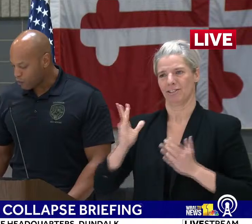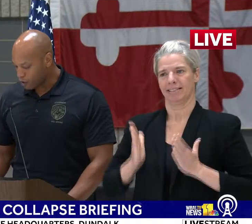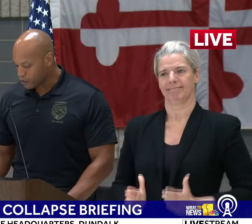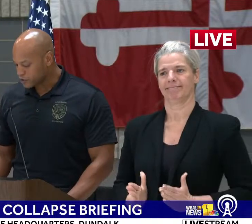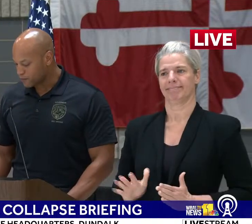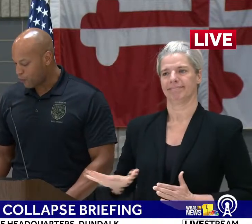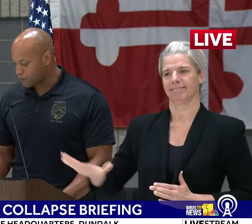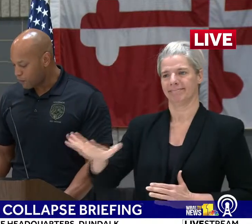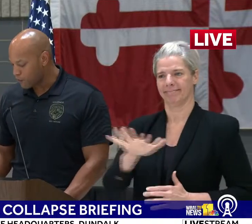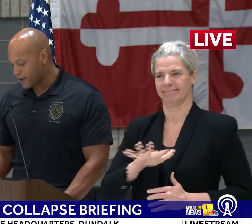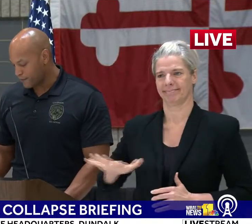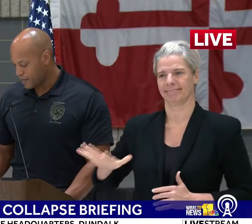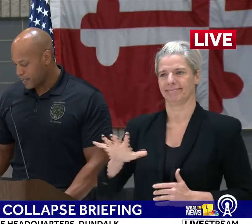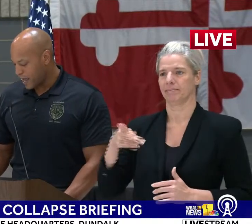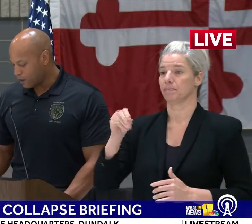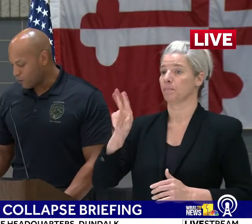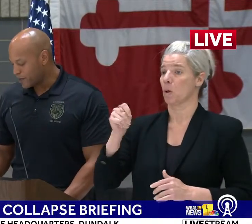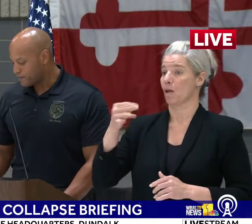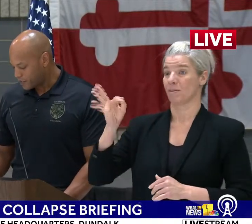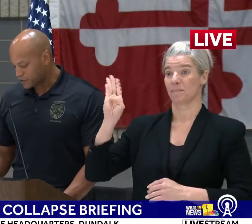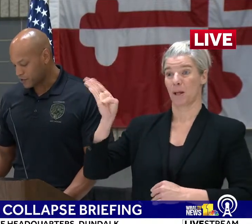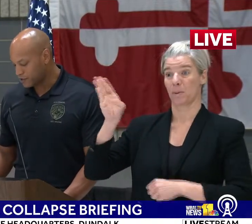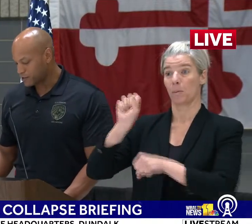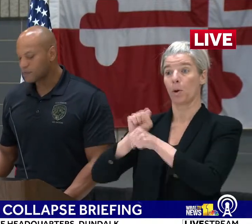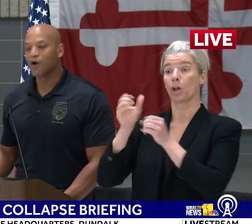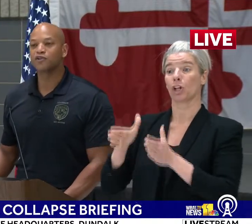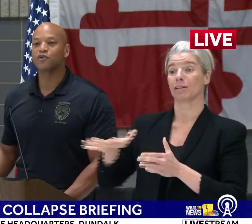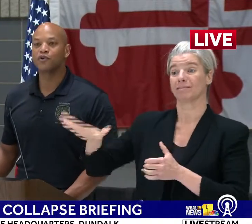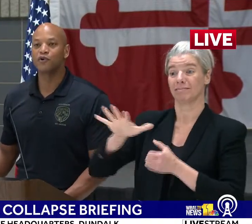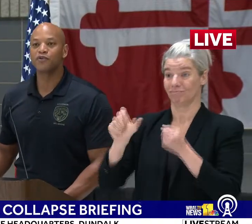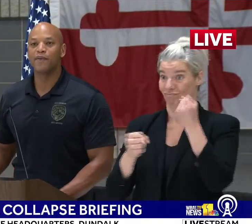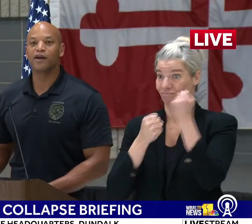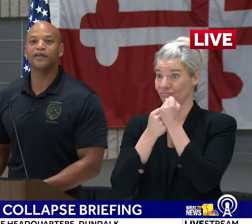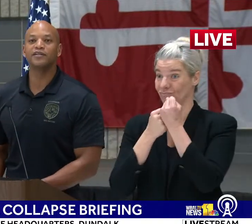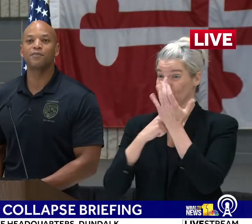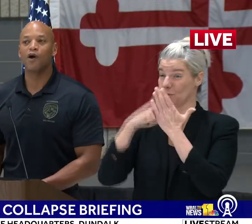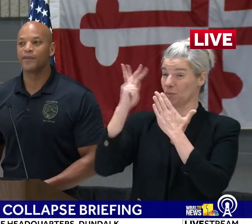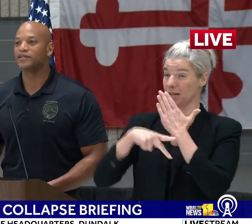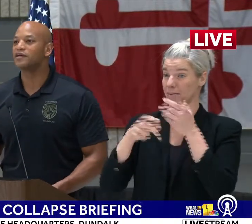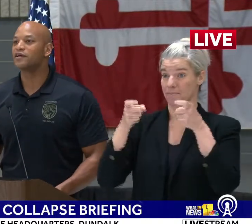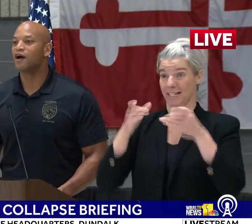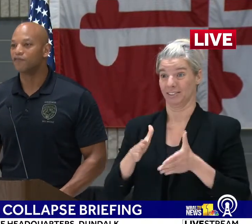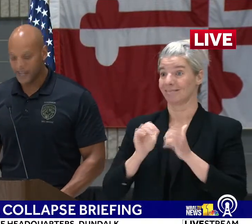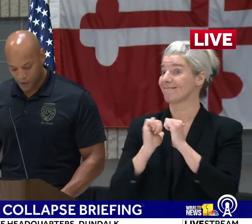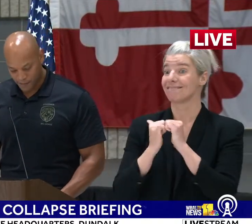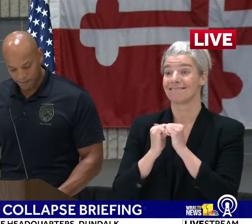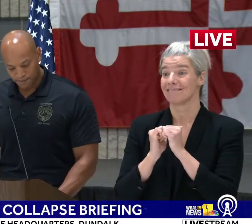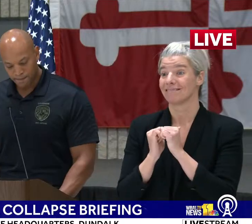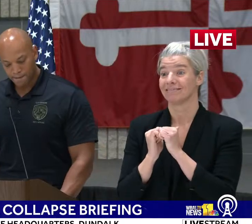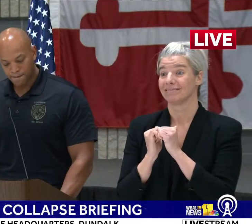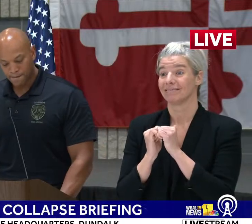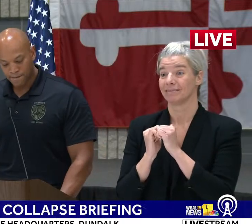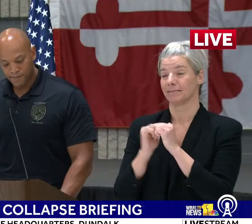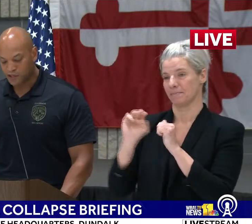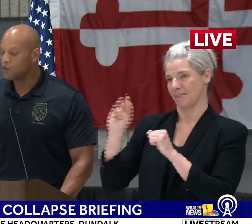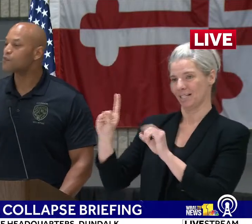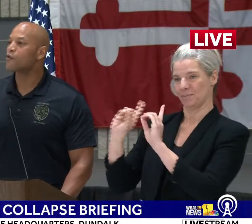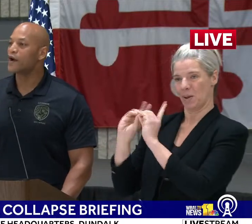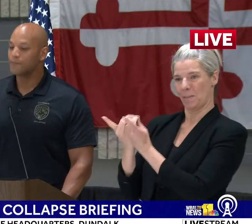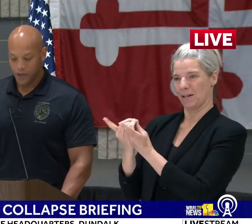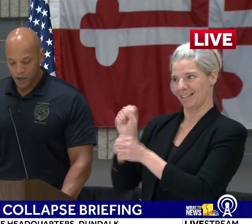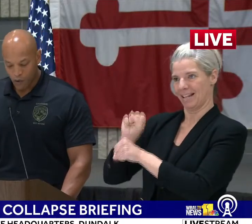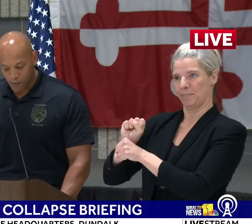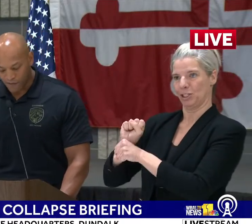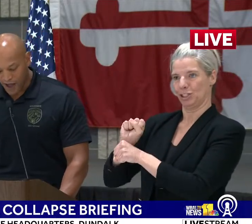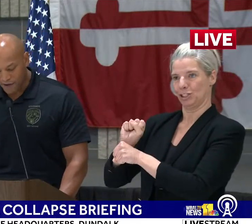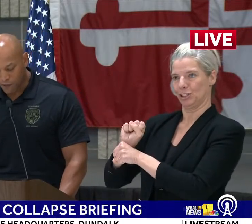of Baltimore Worker Support Program, and it will be administered also through the Maryland Department of Labor. This